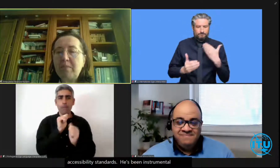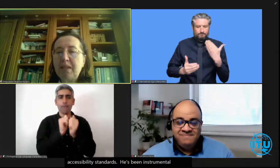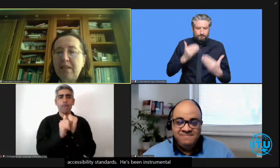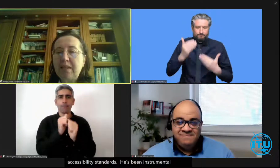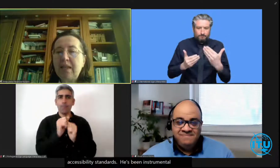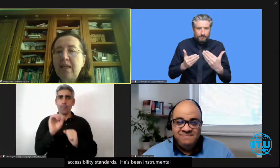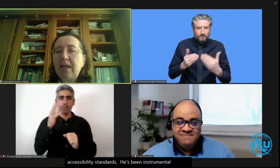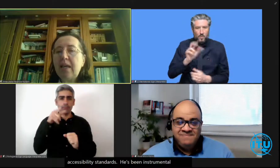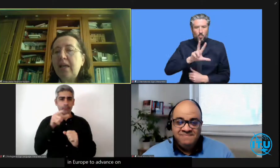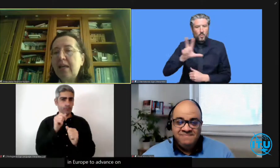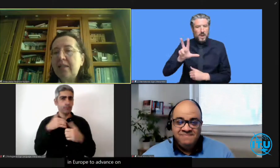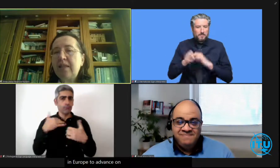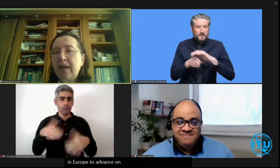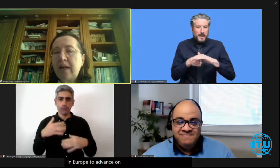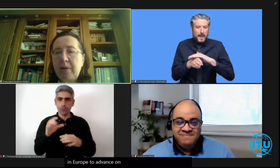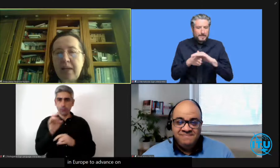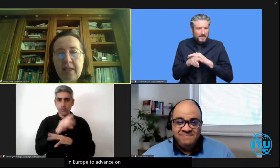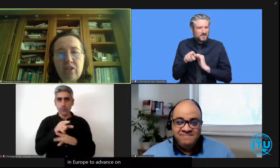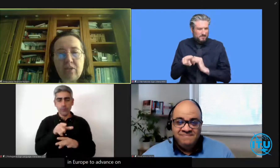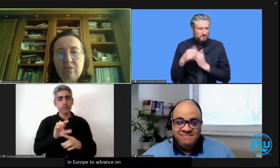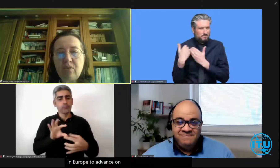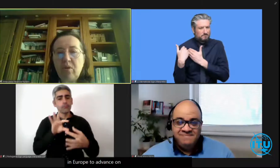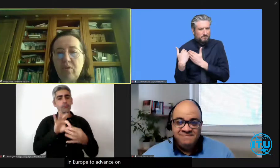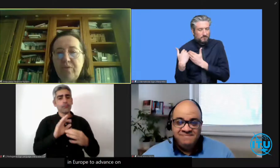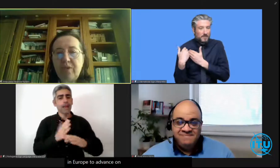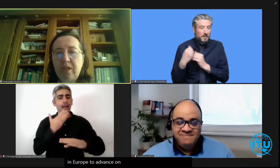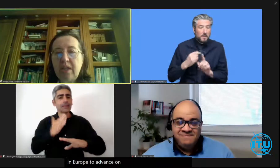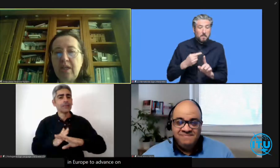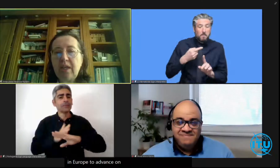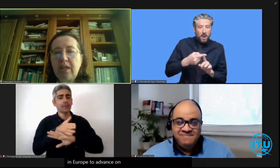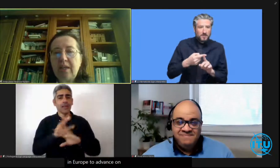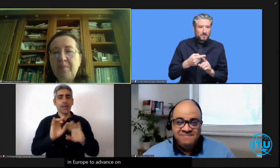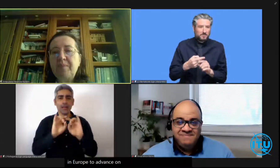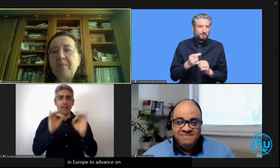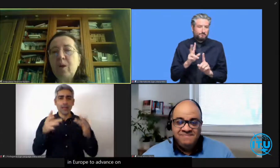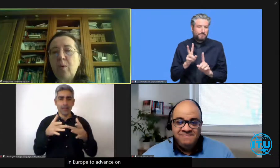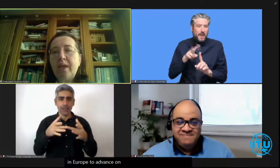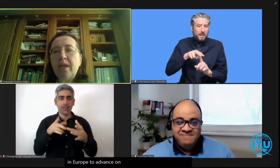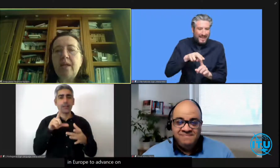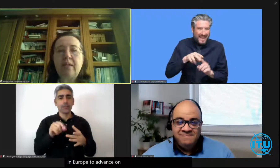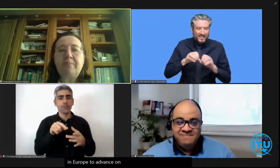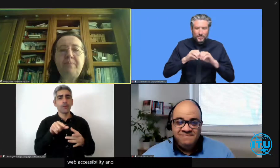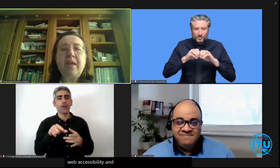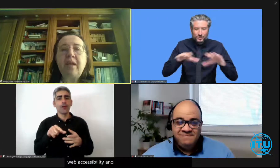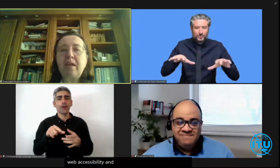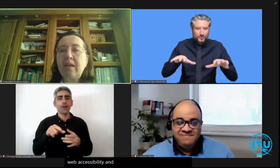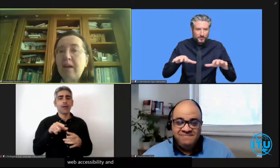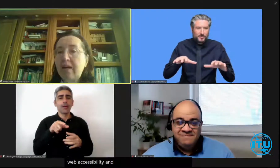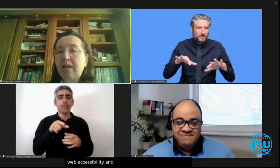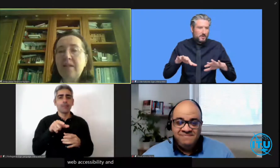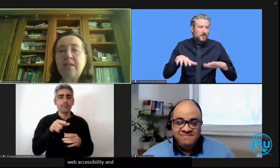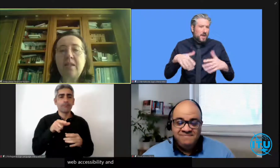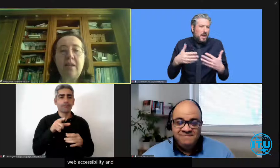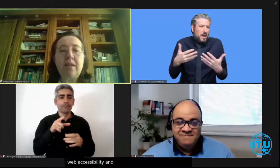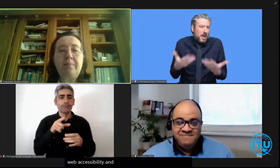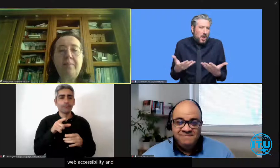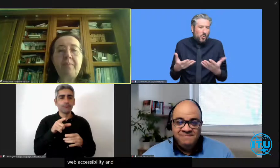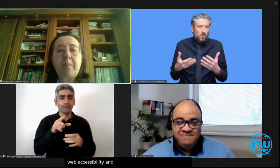web accessibility and the application of the WAY